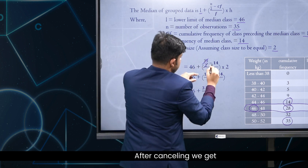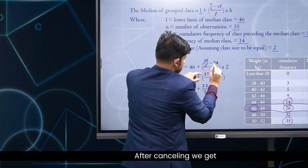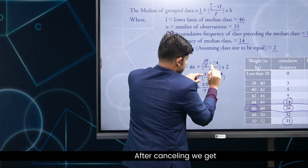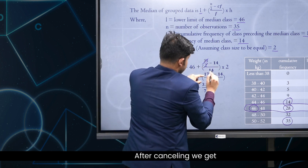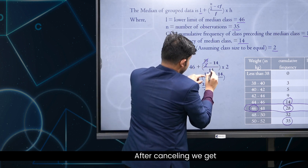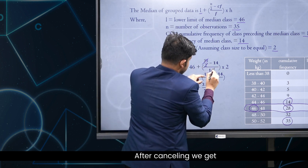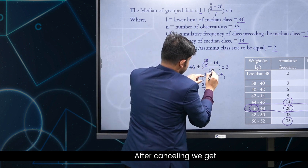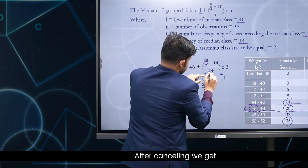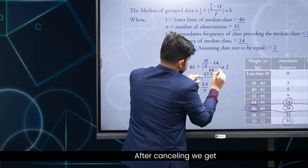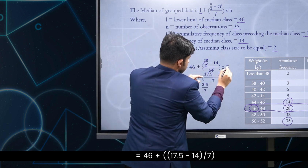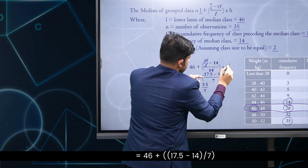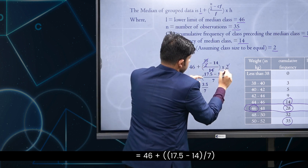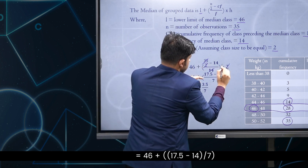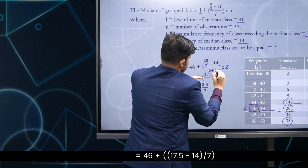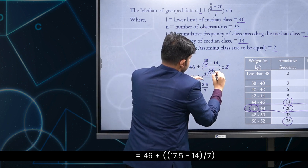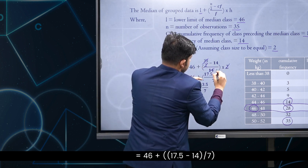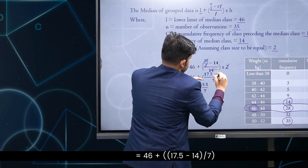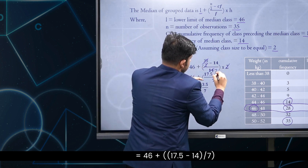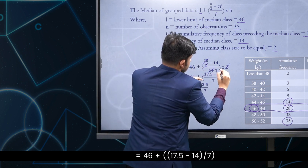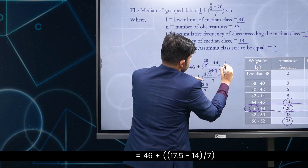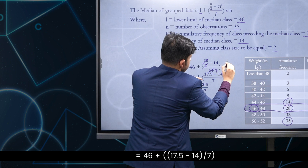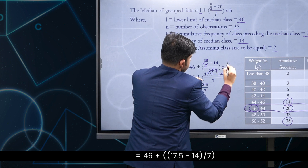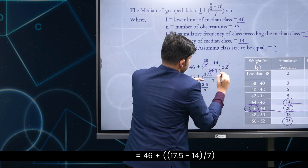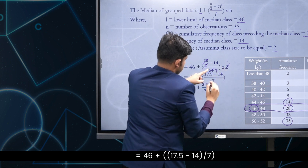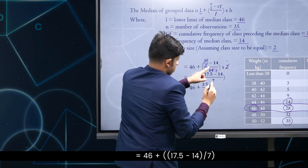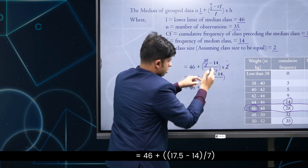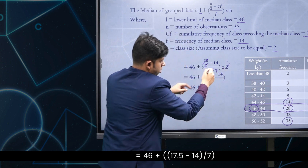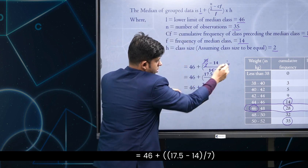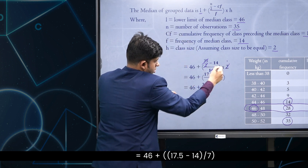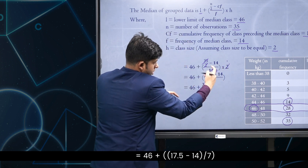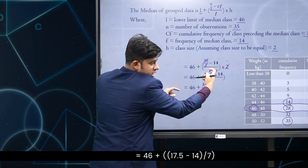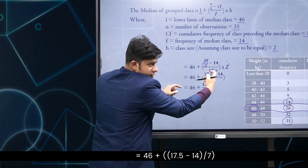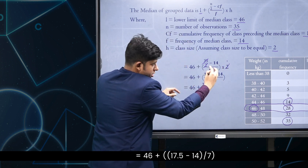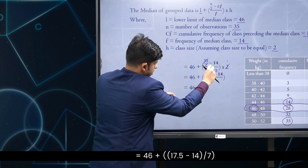After cancelling, we get 46 plus 17.5 minus 14 divided by 7.